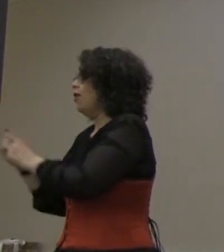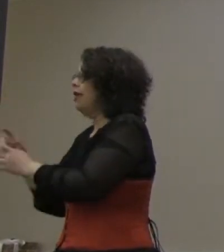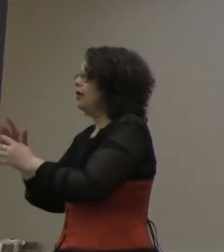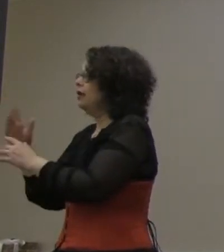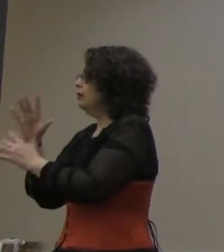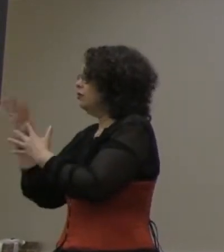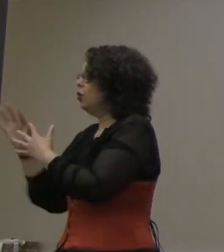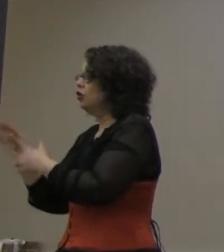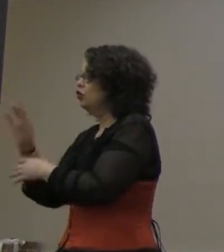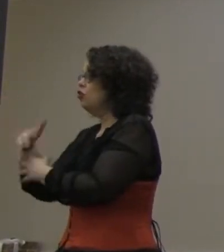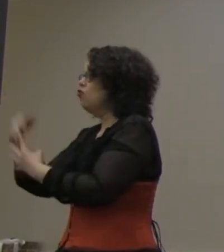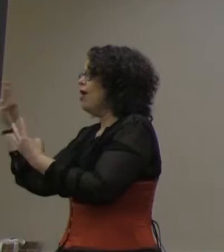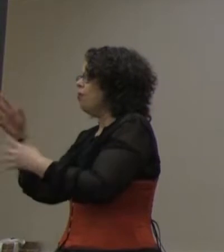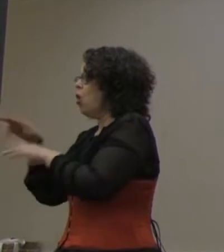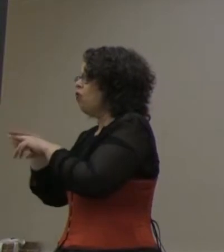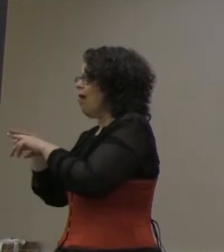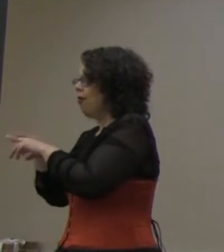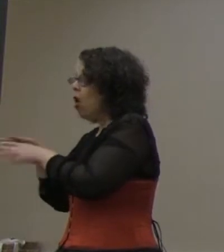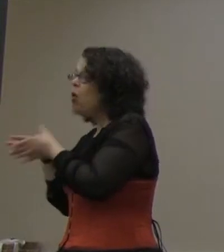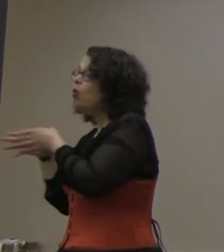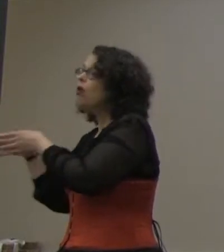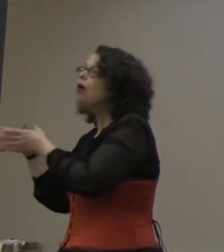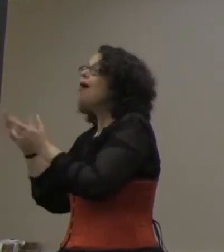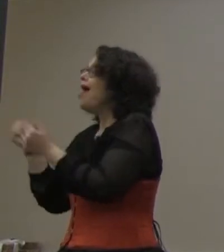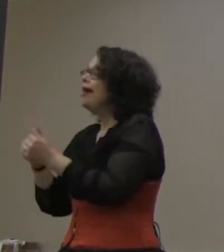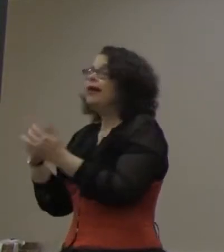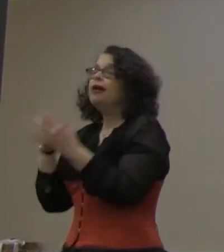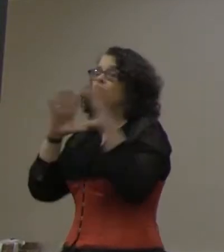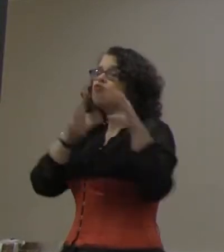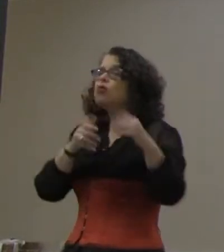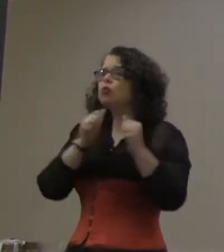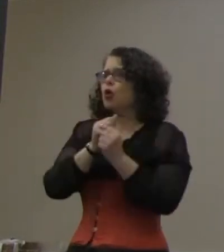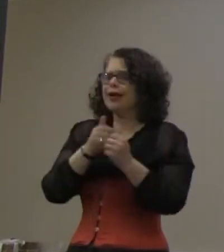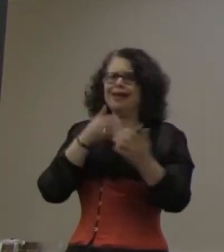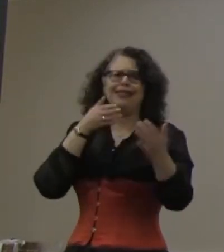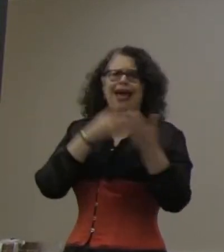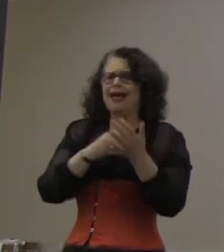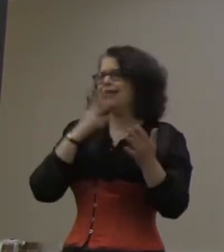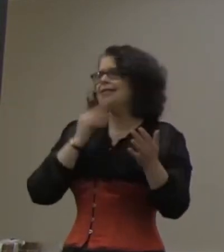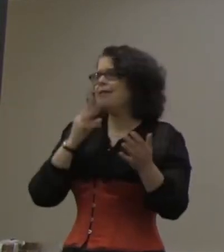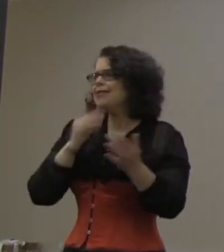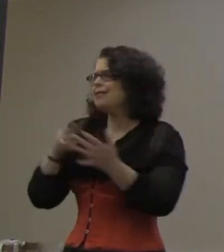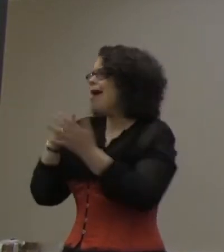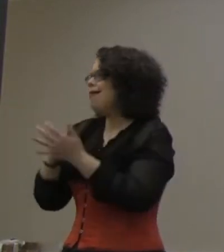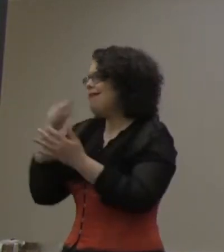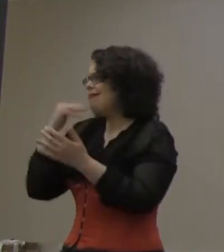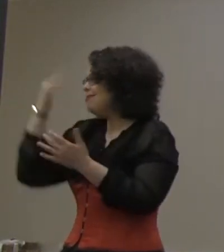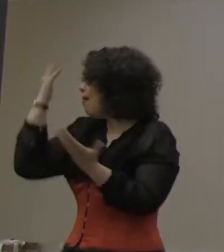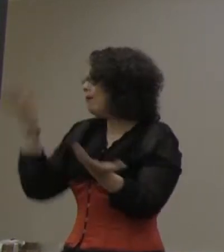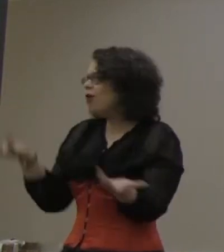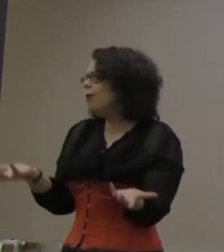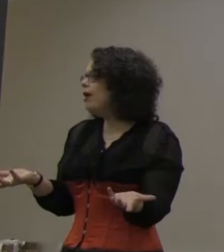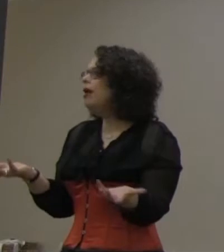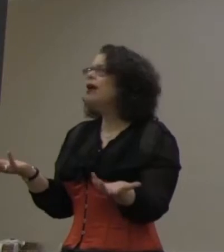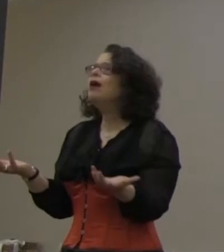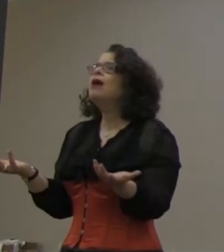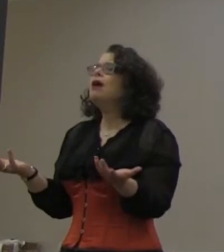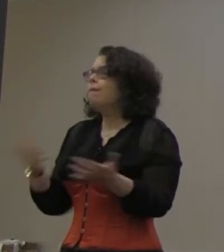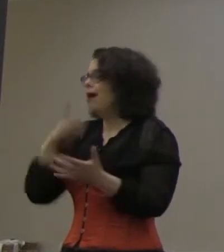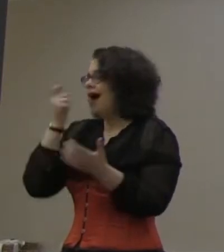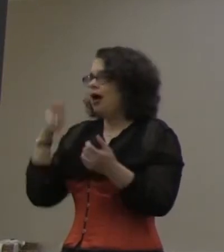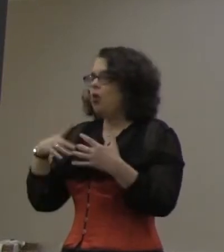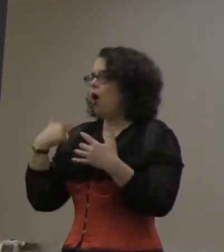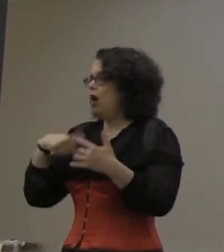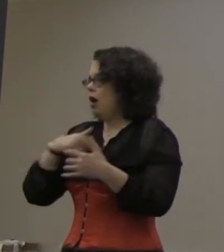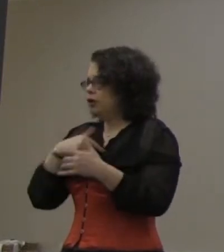of the organizations working against anti-Semitism, anti-Islamophobia. But because I don't want